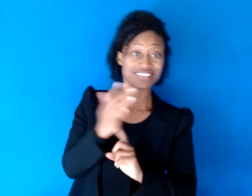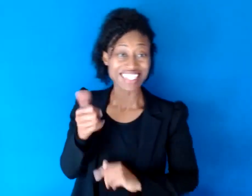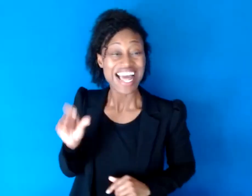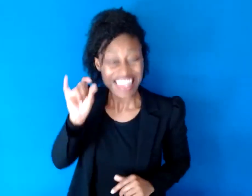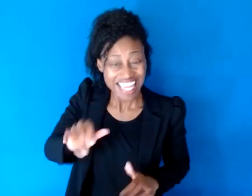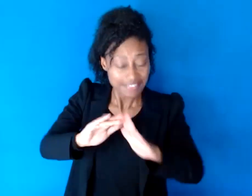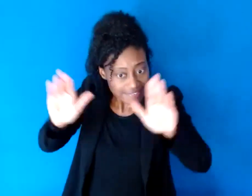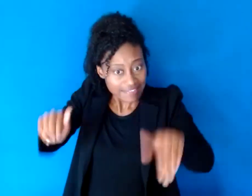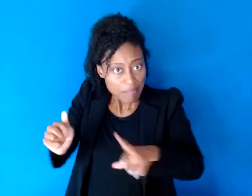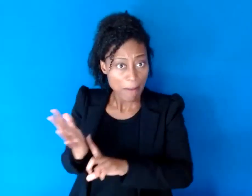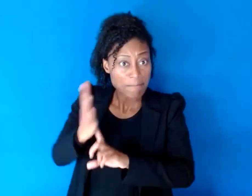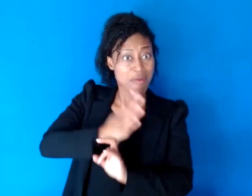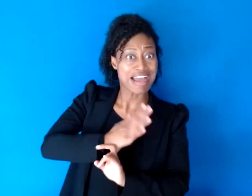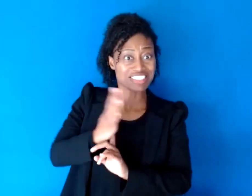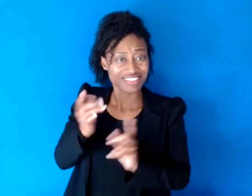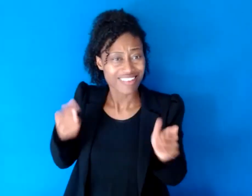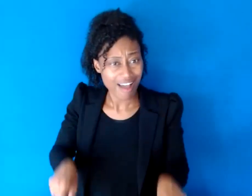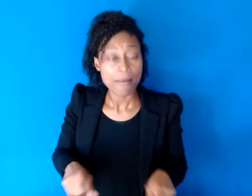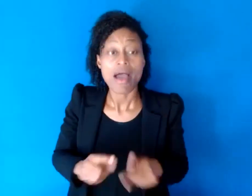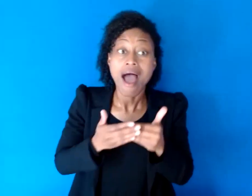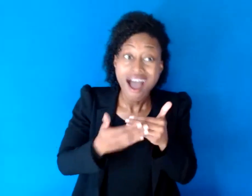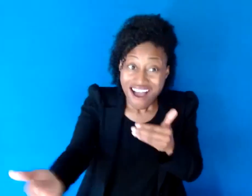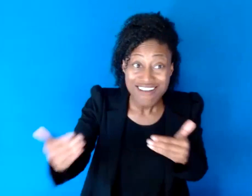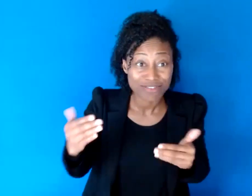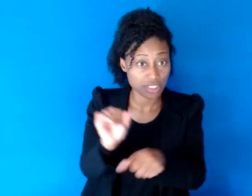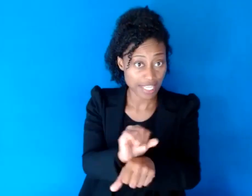systemic oppression, because even after slavery, right,